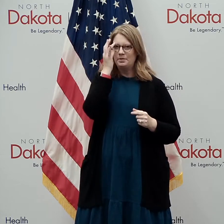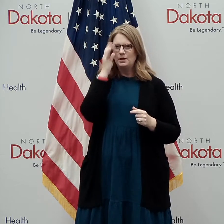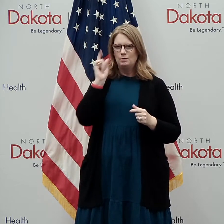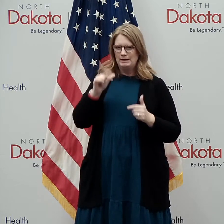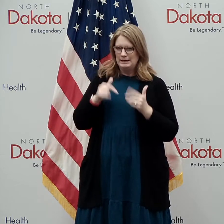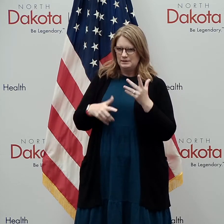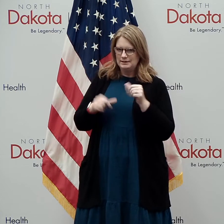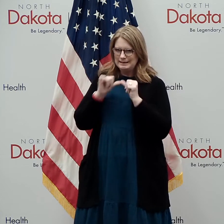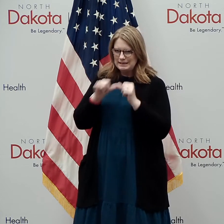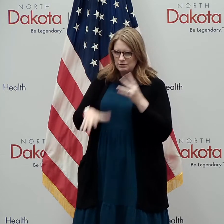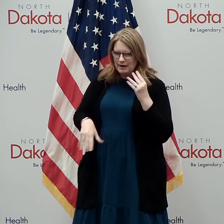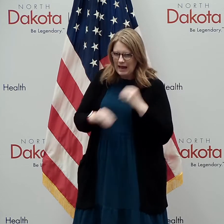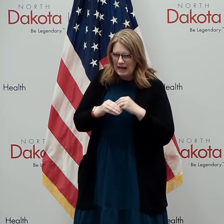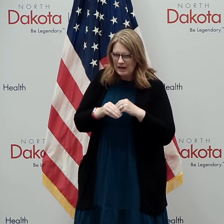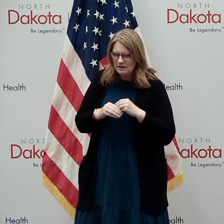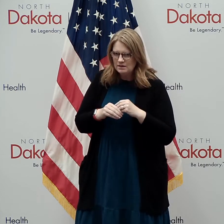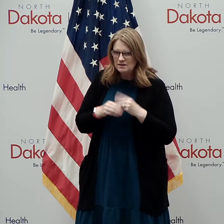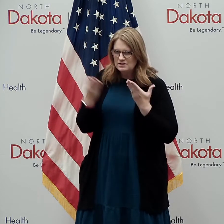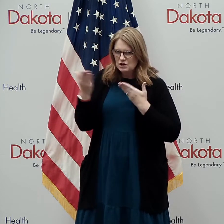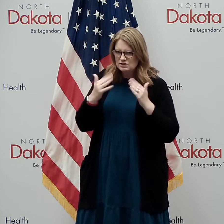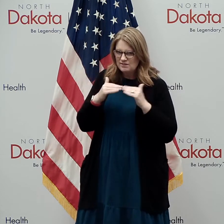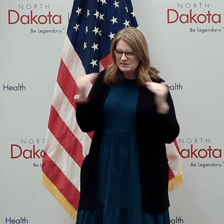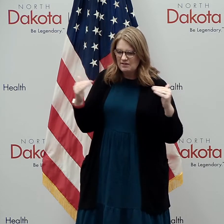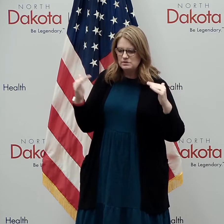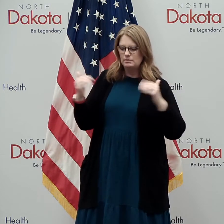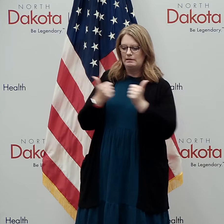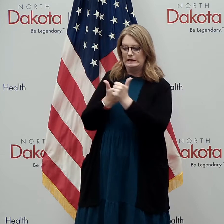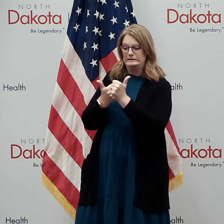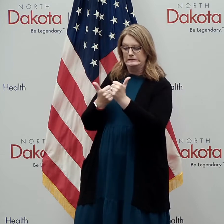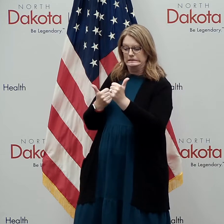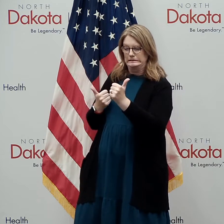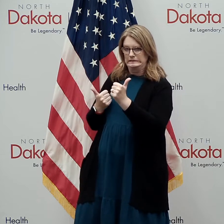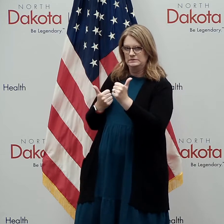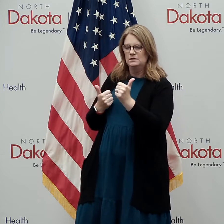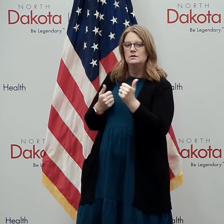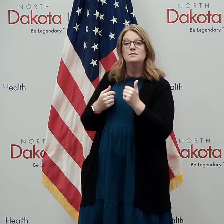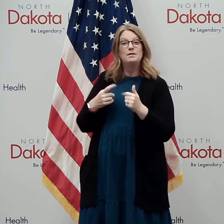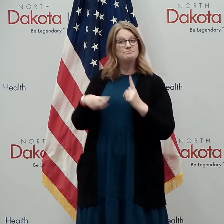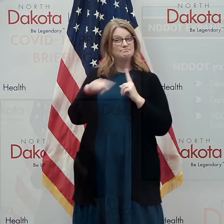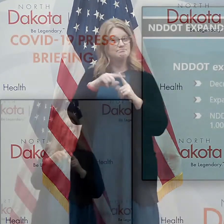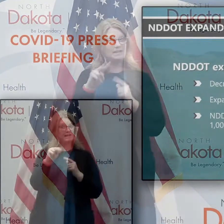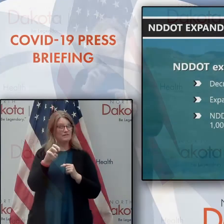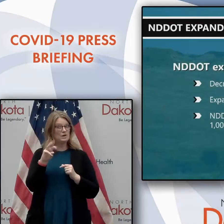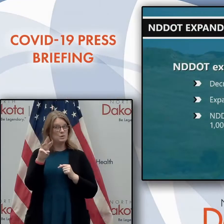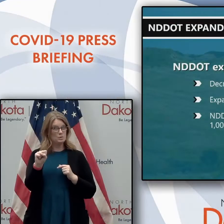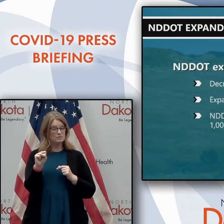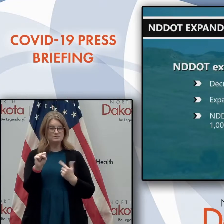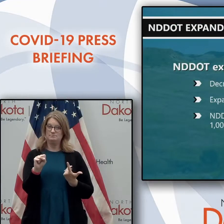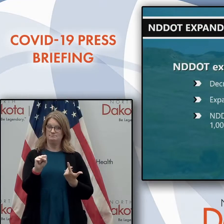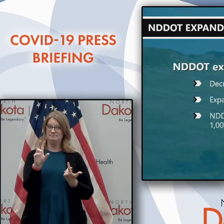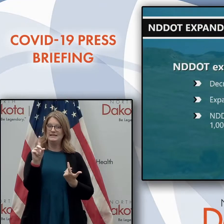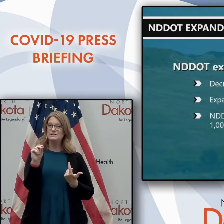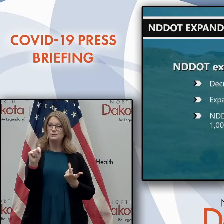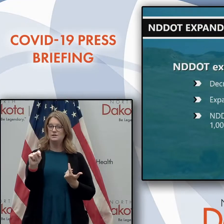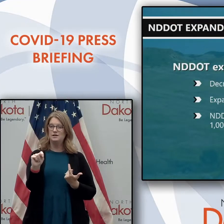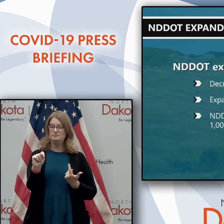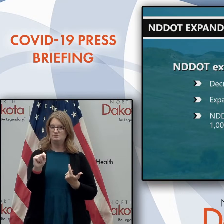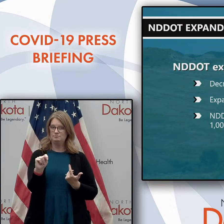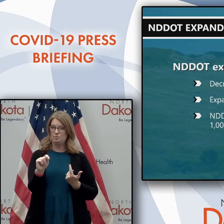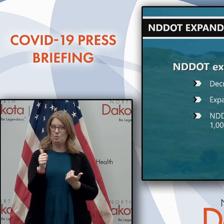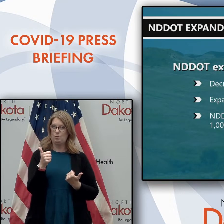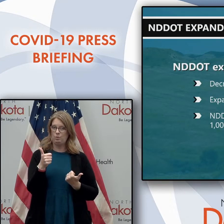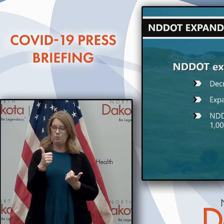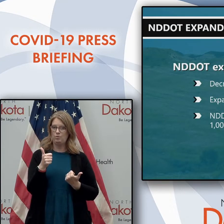weren't at the levels that we wanted them to be. And so one of the good news today is that the DOT has done a great job of expanding